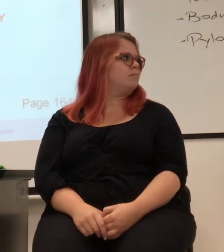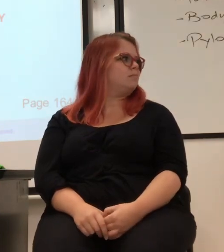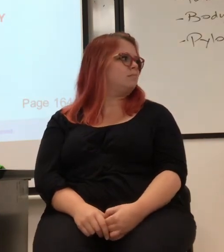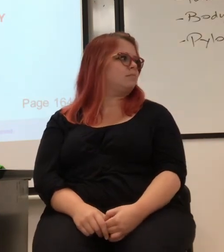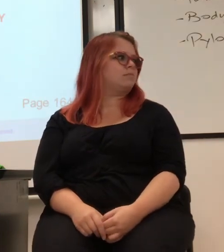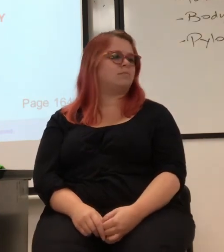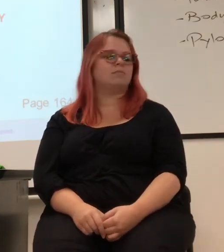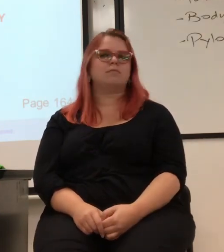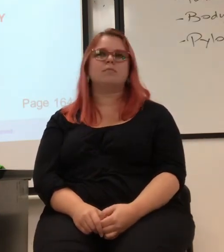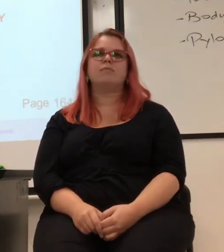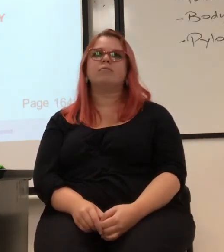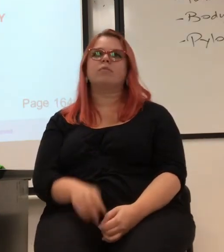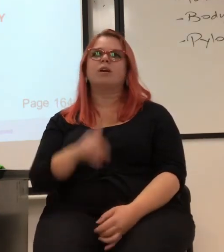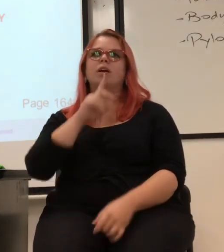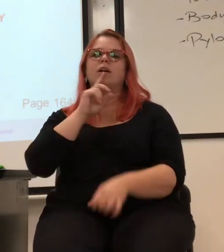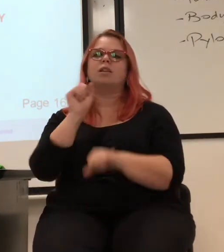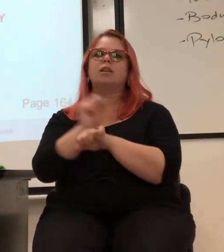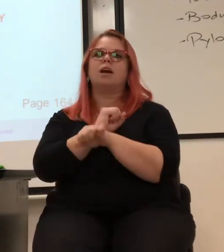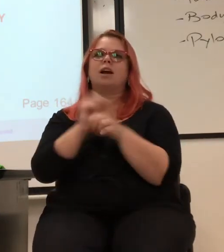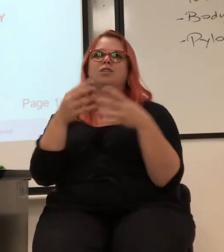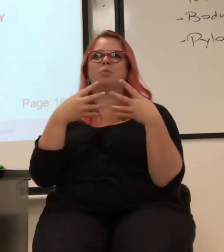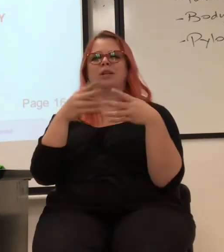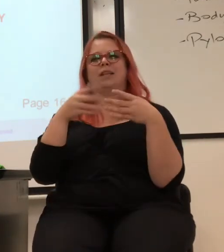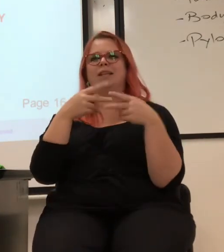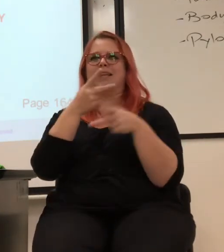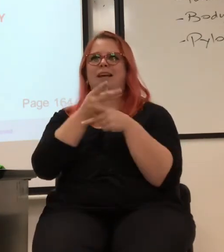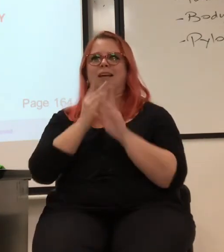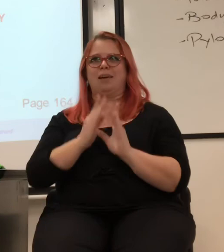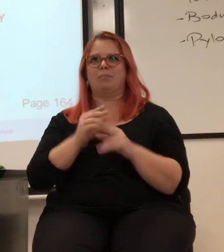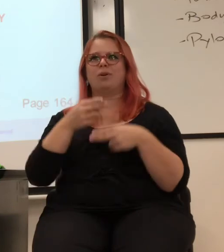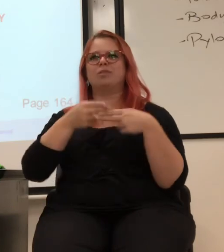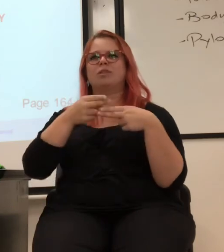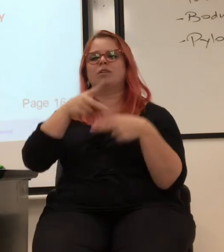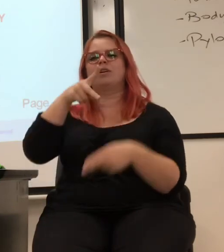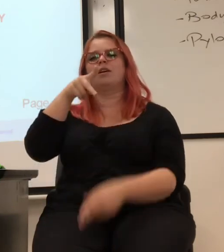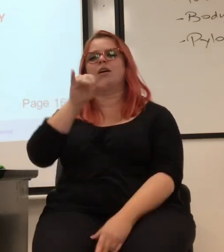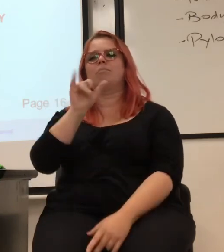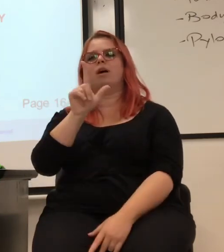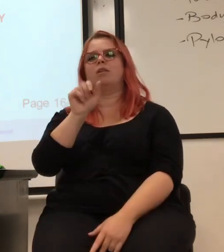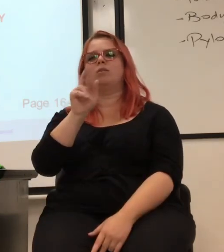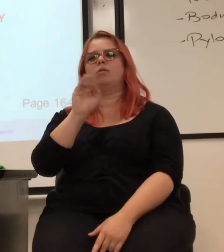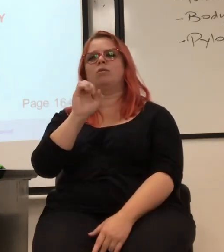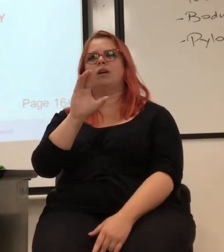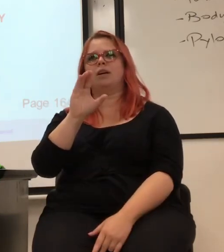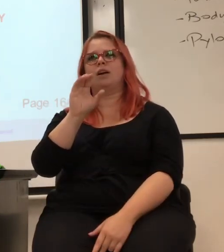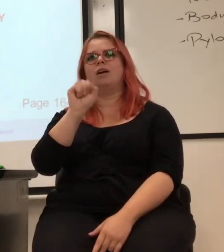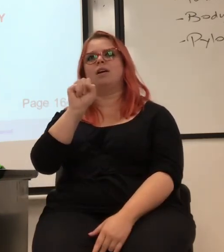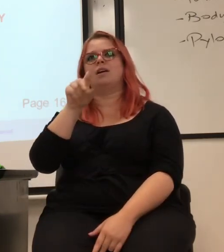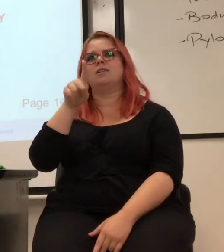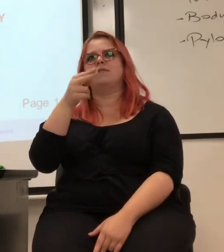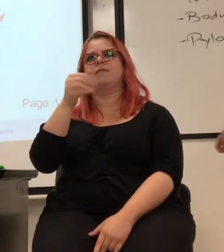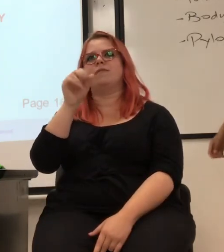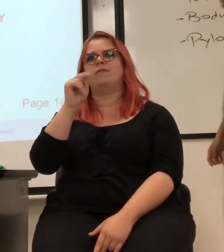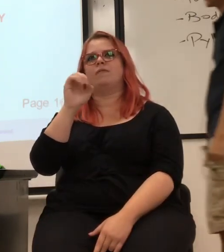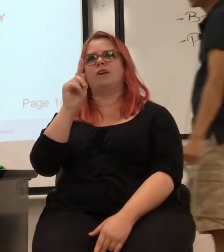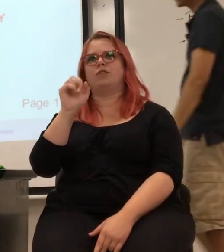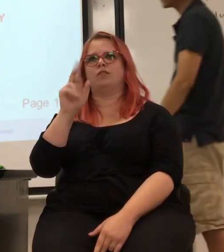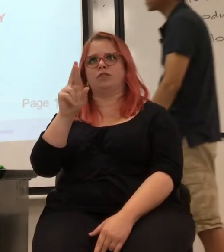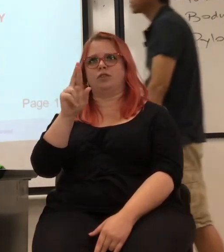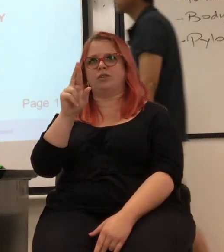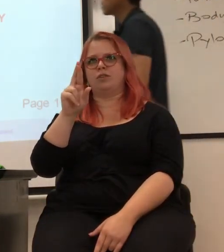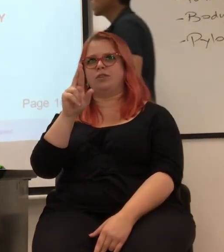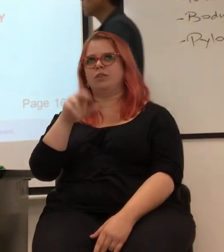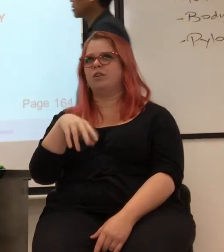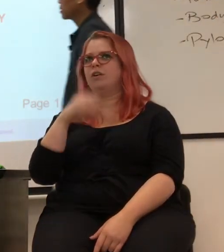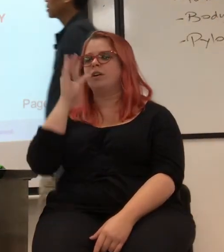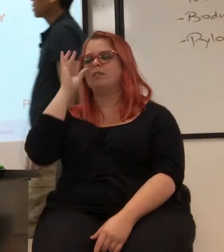The physical gatekeeper is a structure called the pyloric sphincter. It's a very strong sphincter inside there. The kind of knobby looking